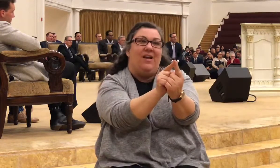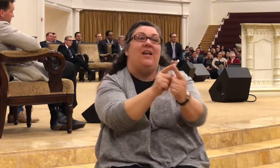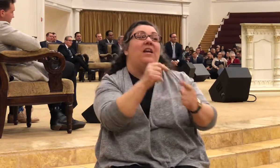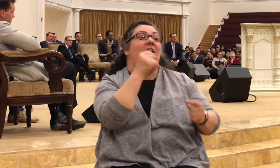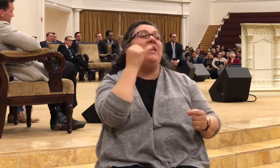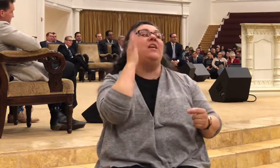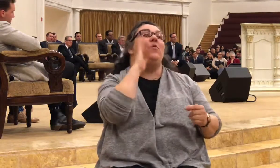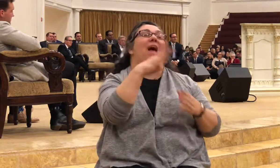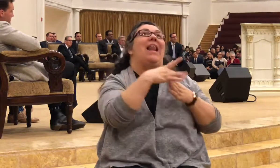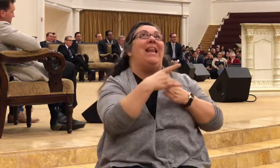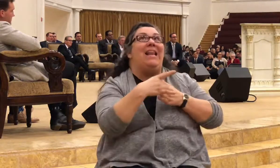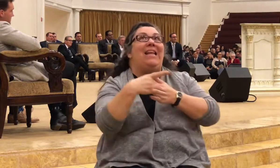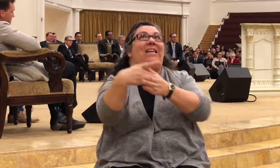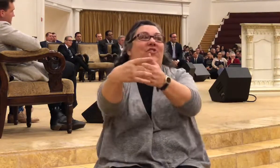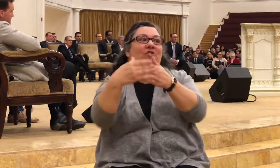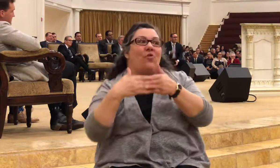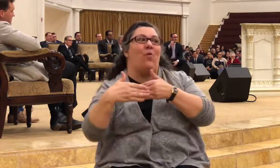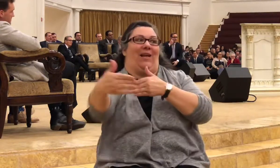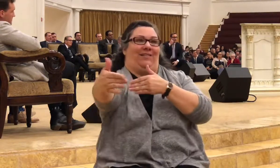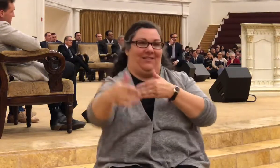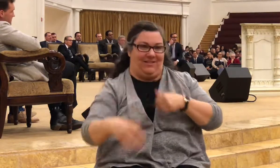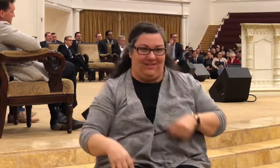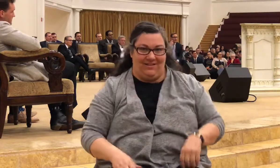you the rest of the way.